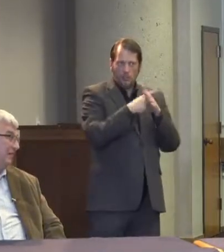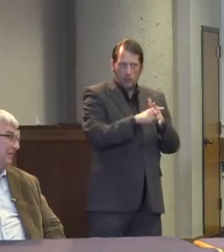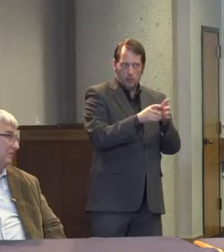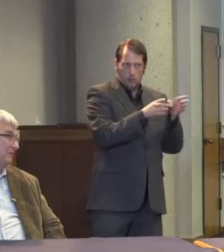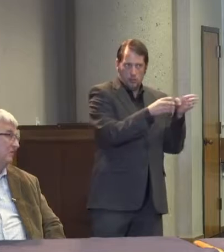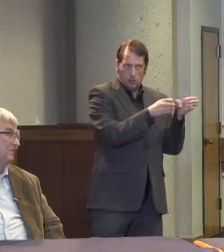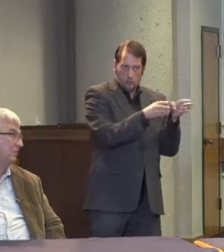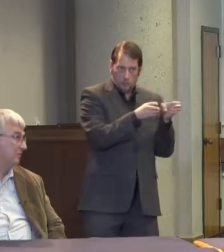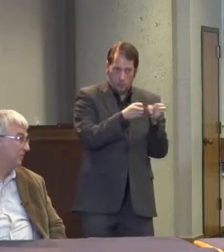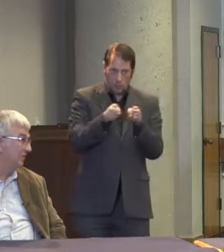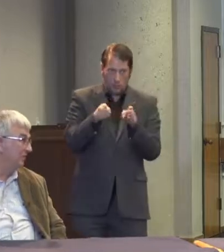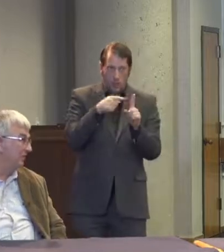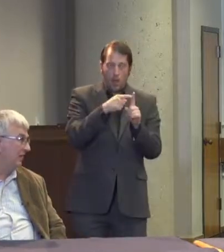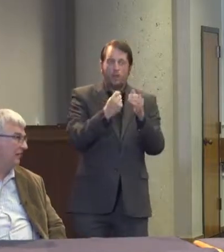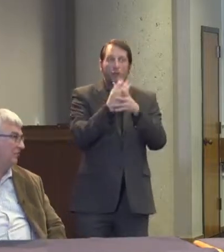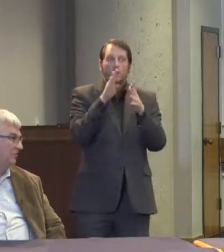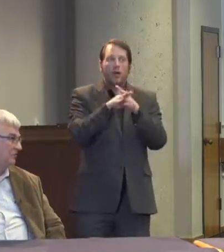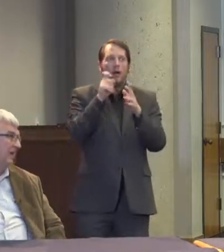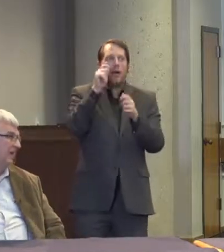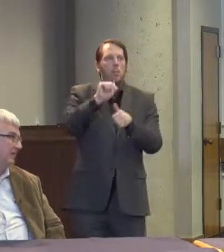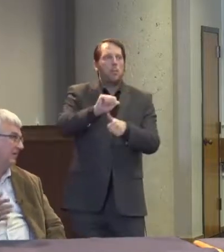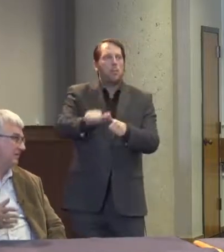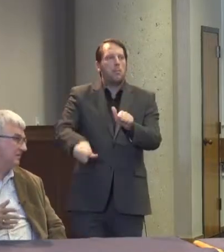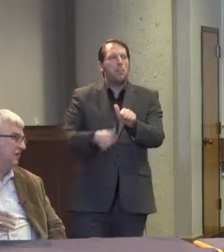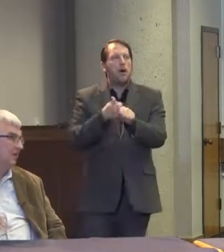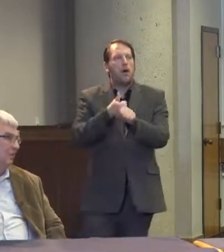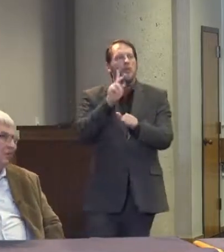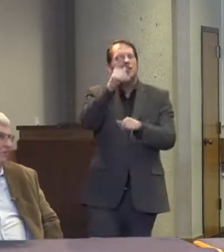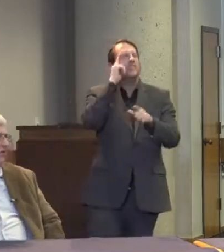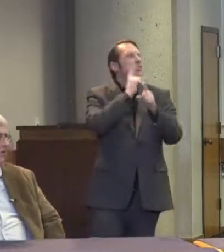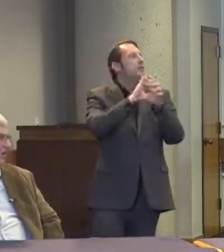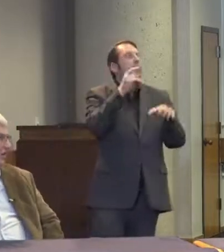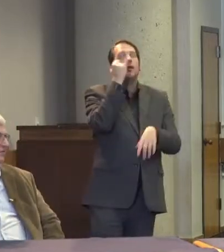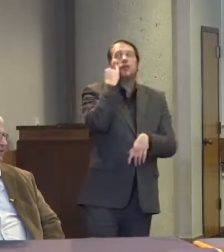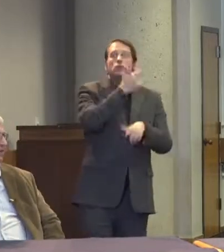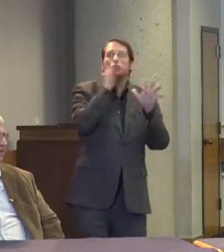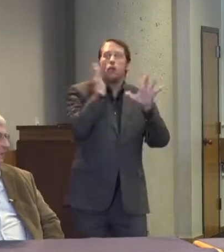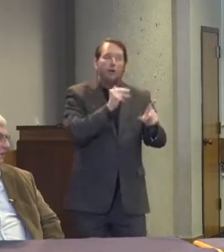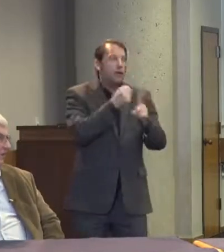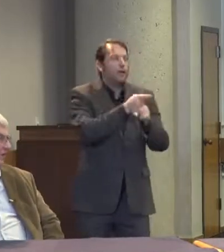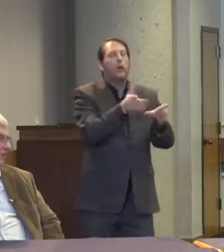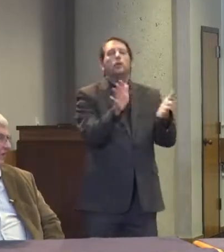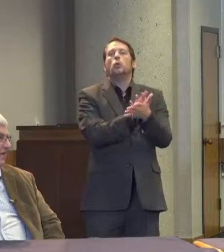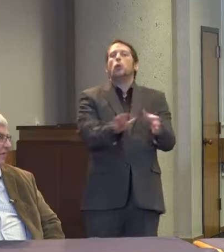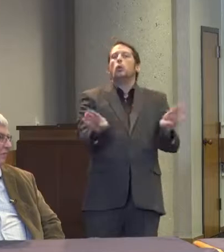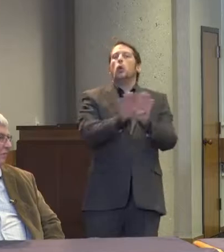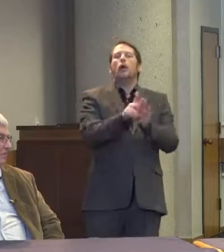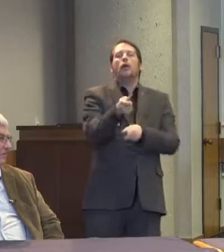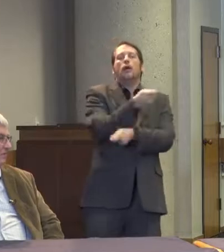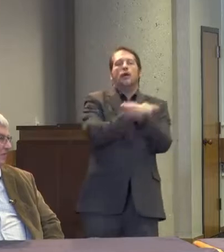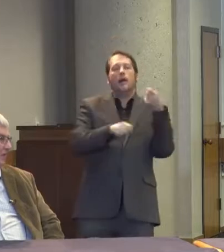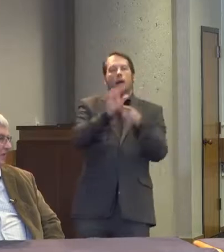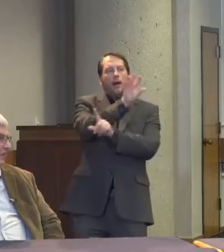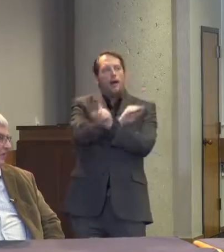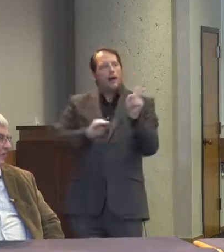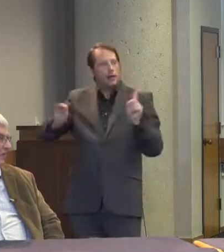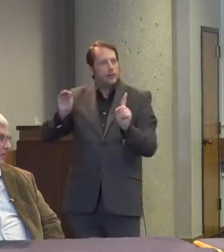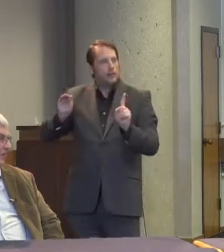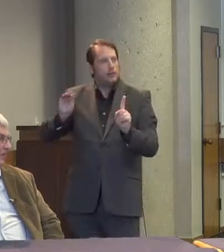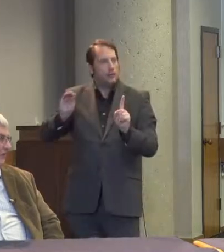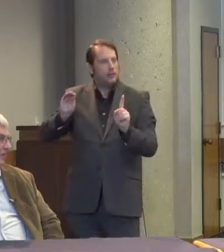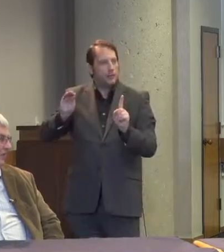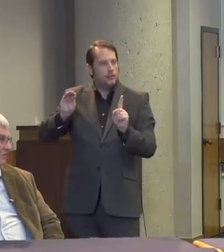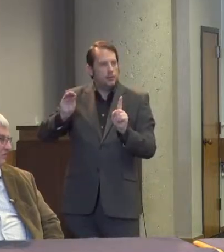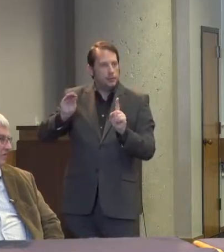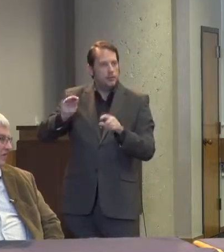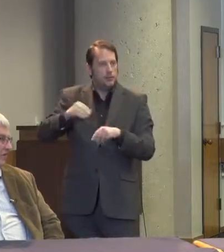in mind the picture of a snowstorm and you just add days. Well, we don't know how that's actually going to work out. And once the governor